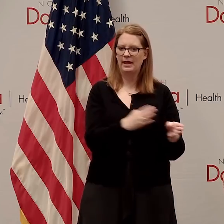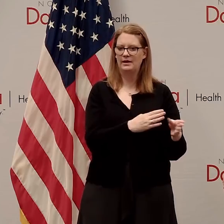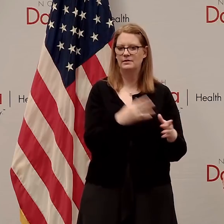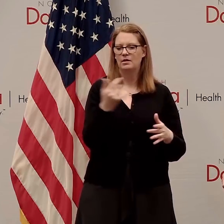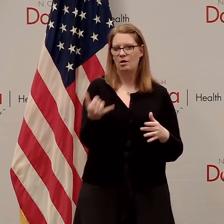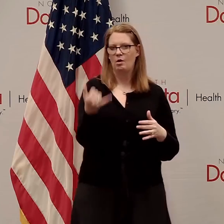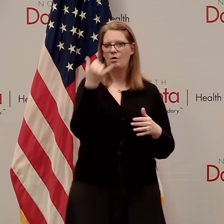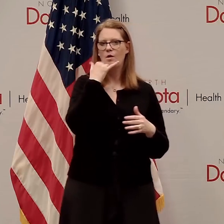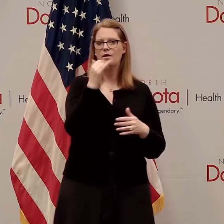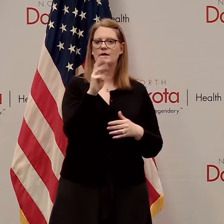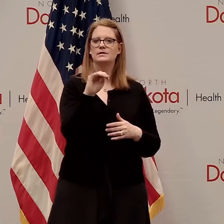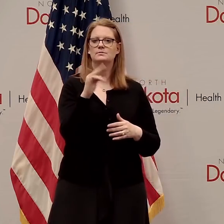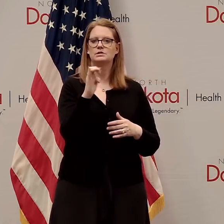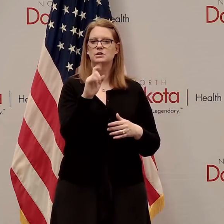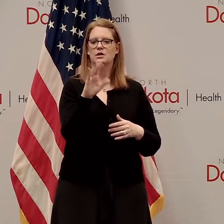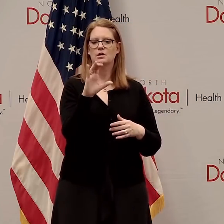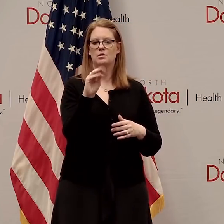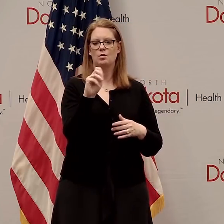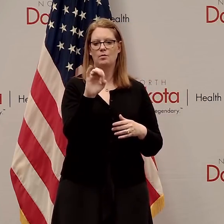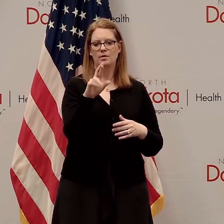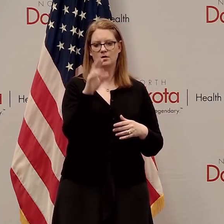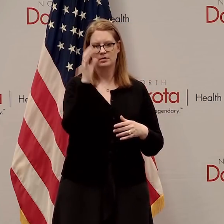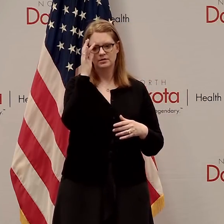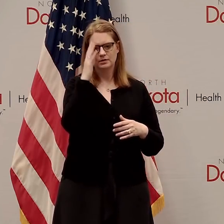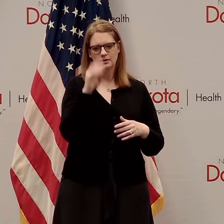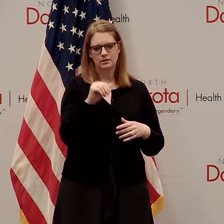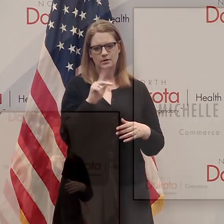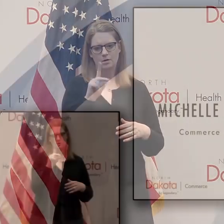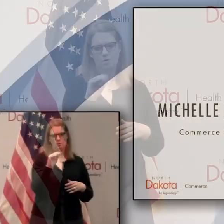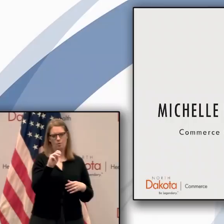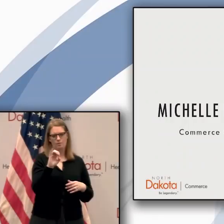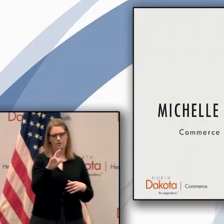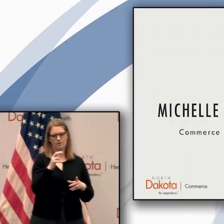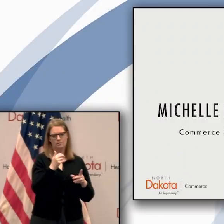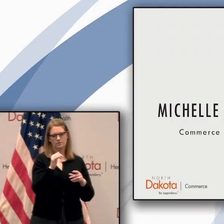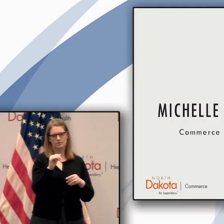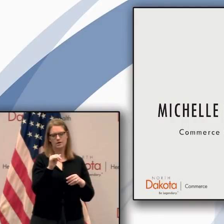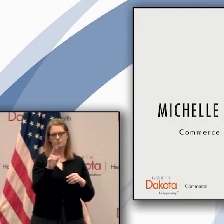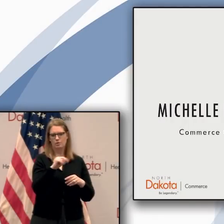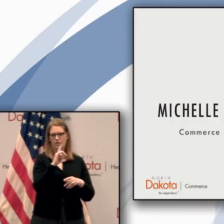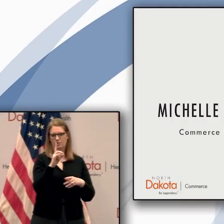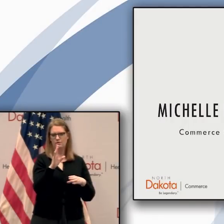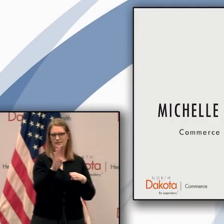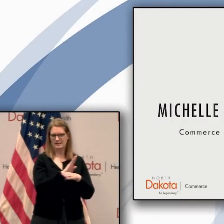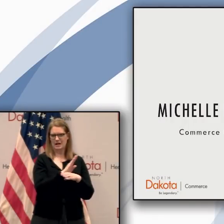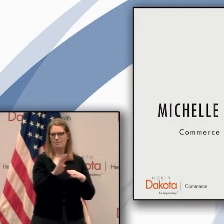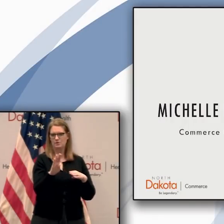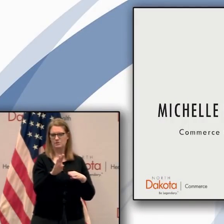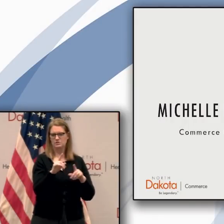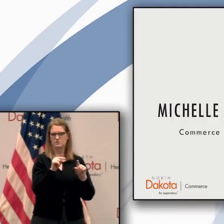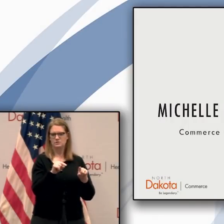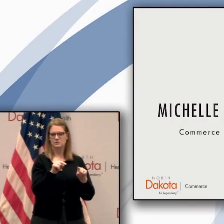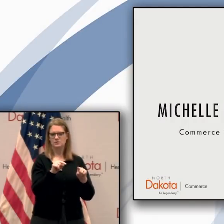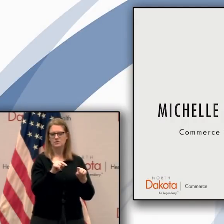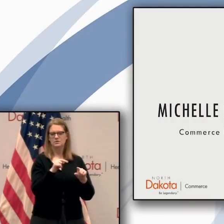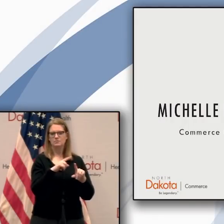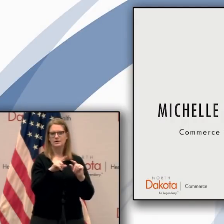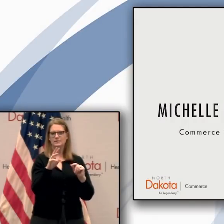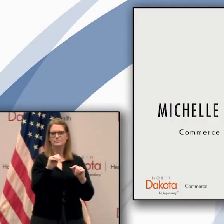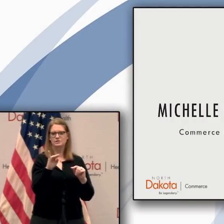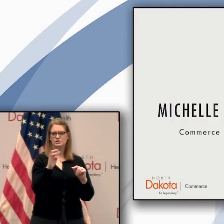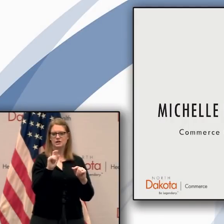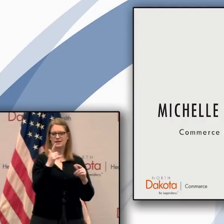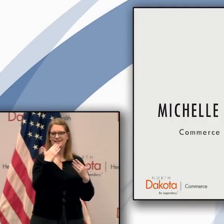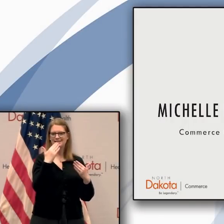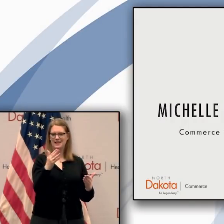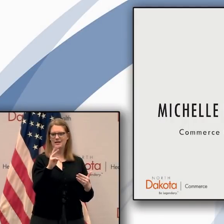is Michelle Comer, North Dakota's Commerce Commissioner, and she'll provide an update on these topics and possibly more. But here's Michelle. Thank